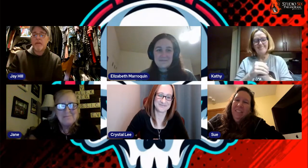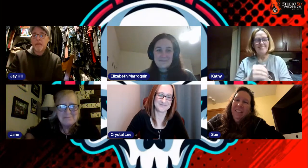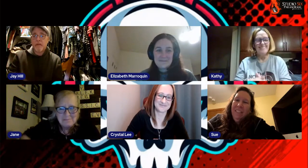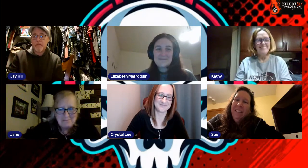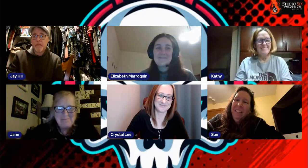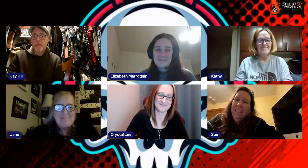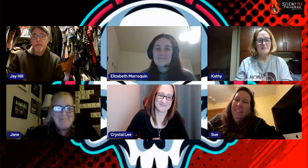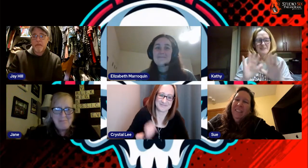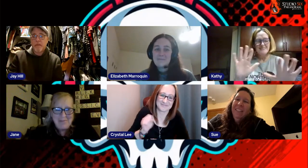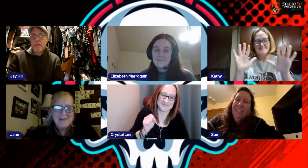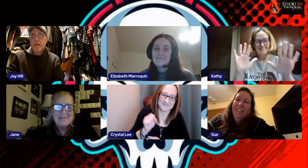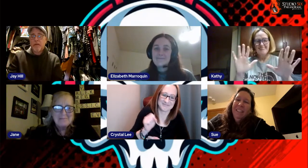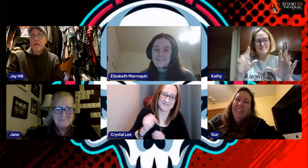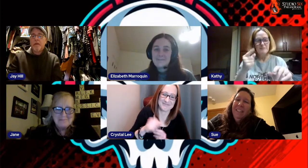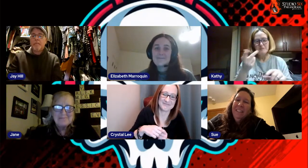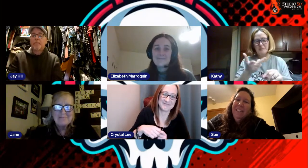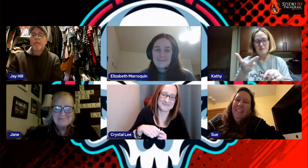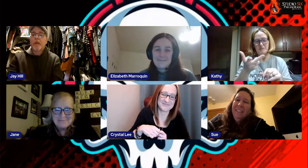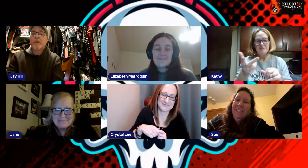amazing.